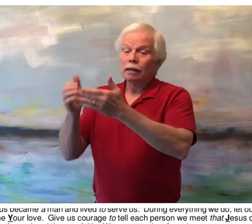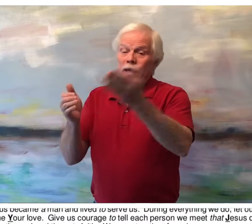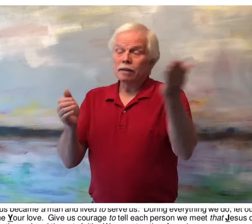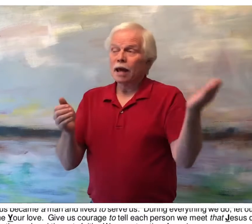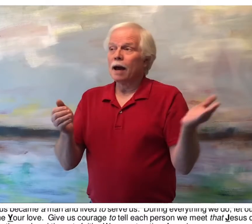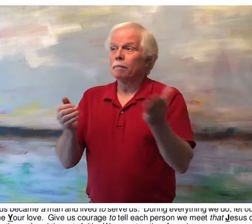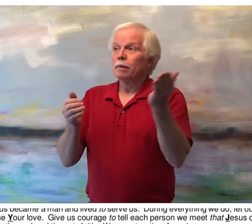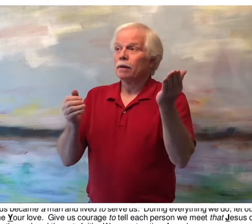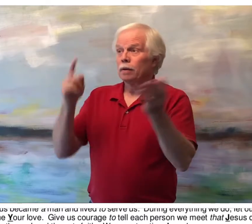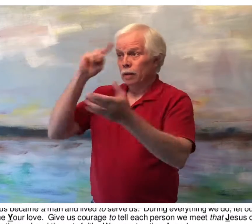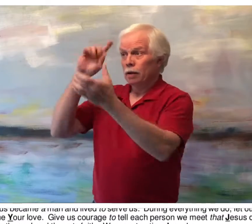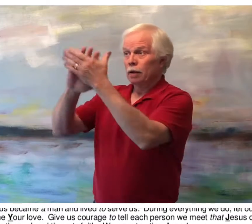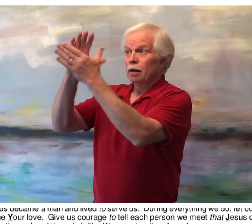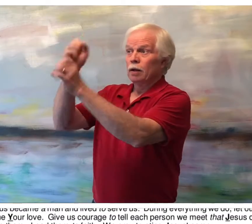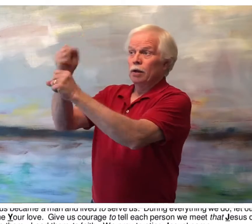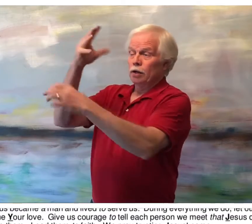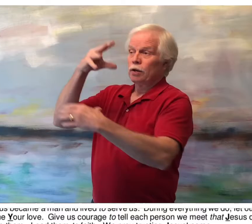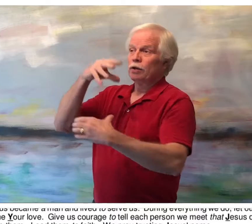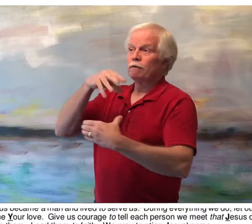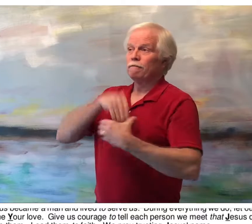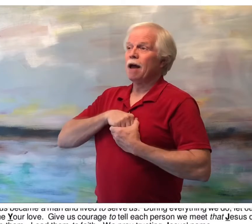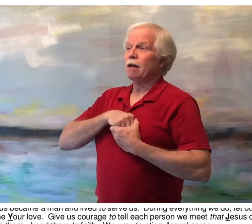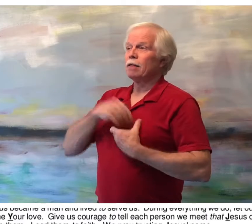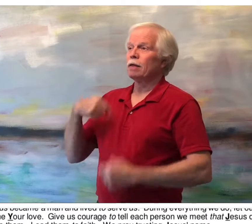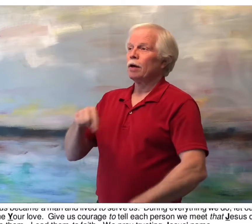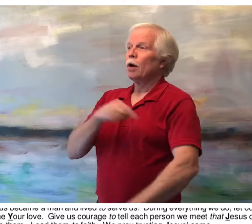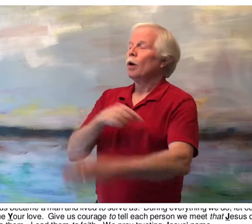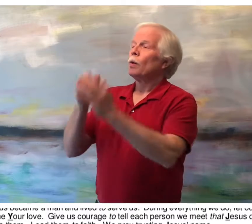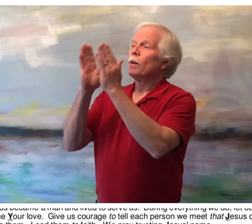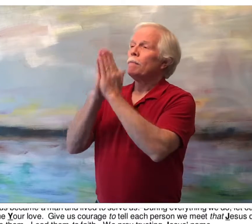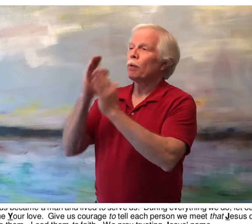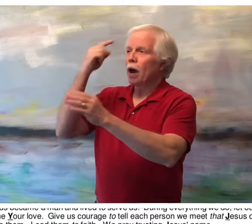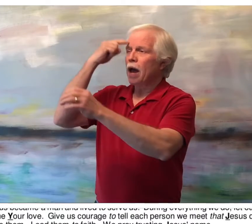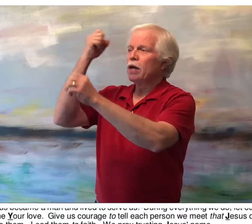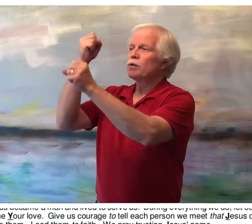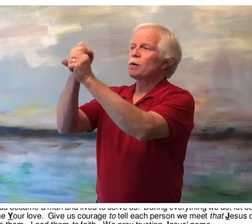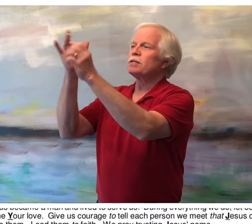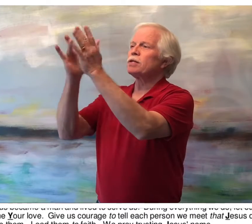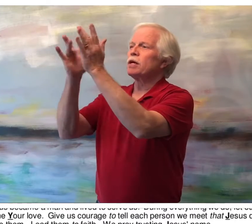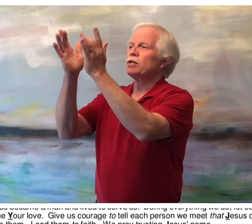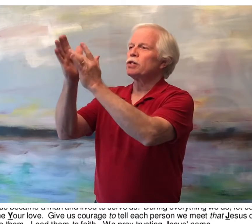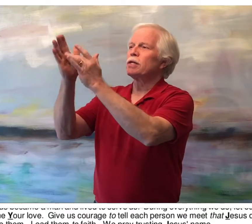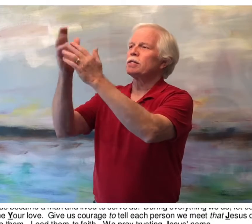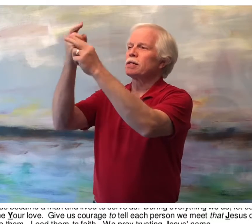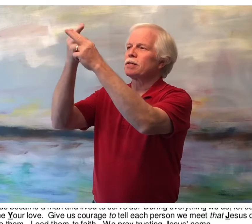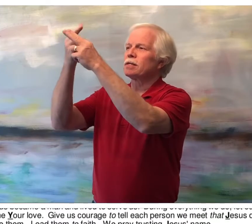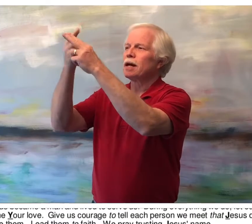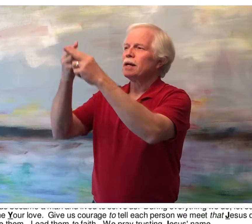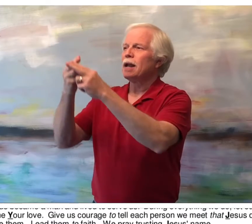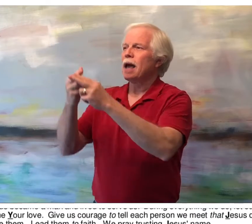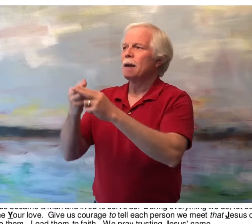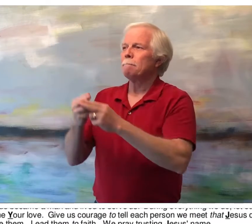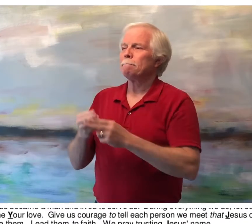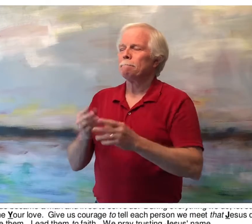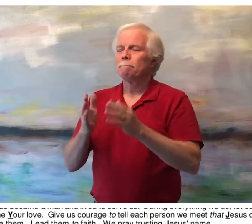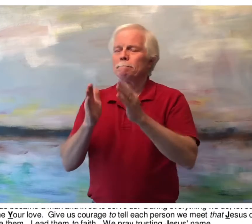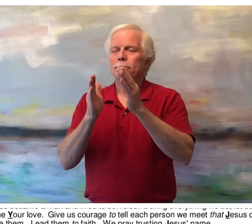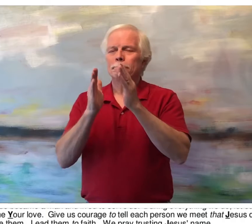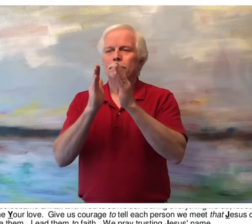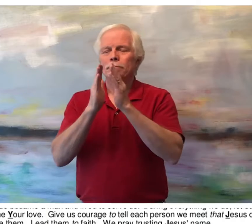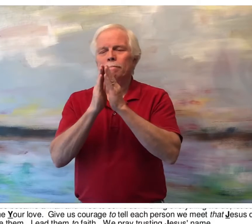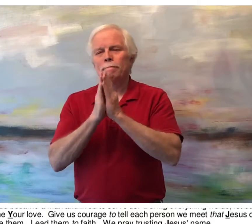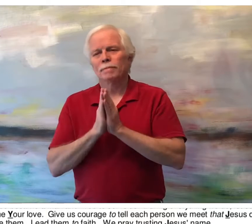Lead them to faith. We pray, trusting Jesus' name.